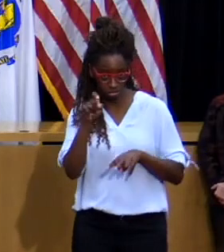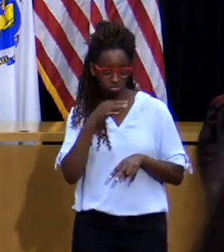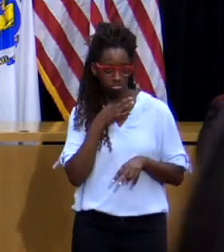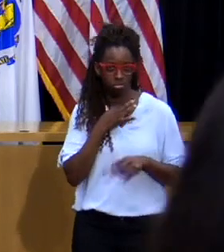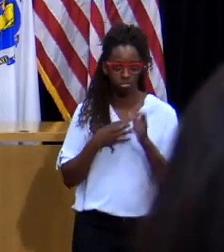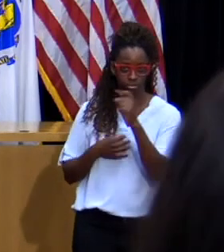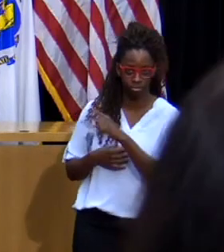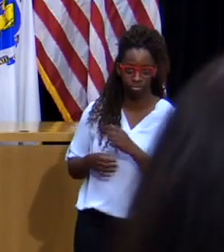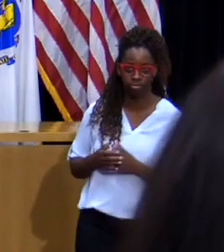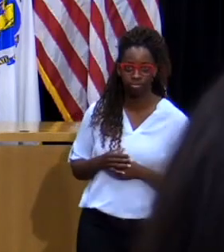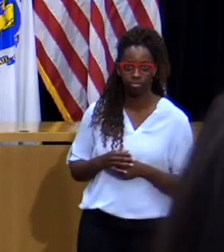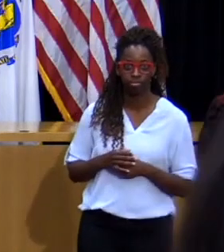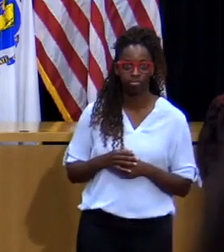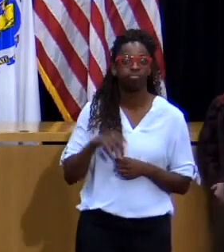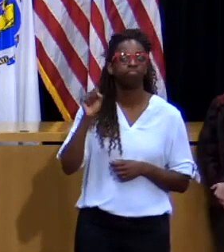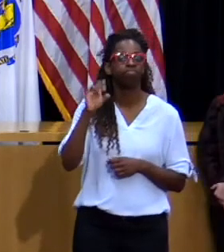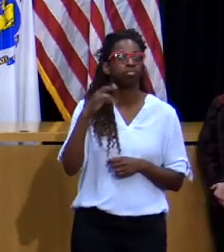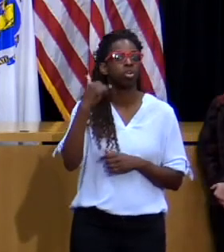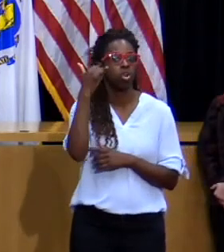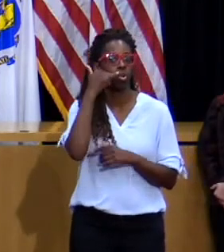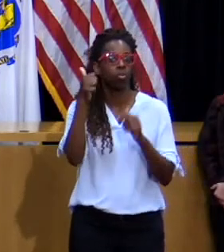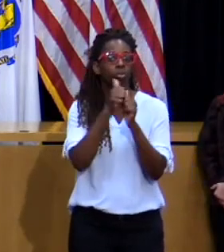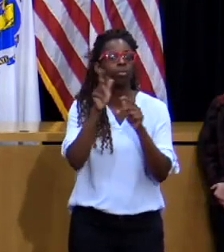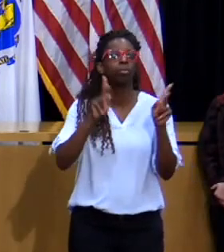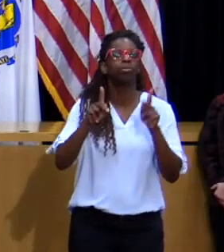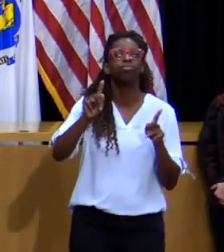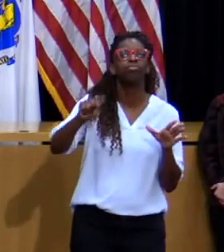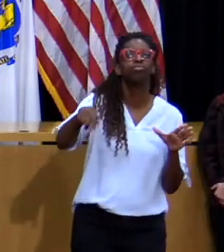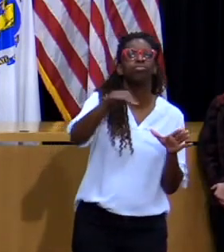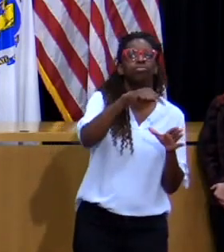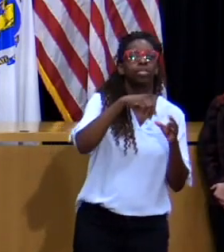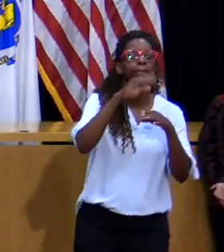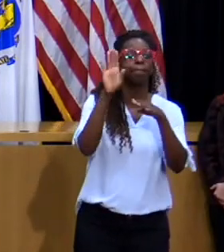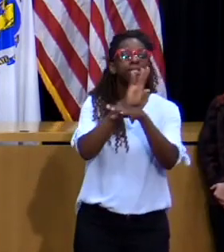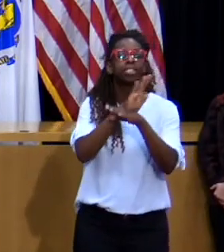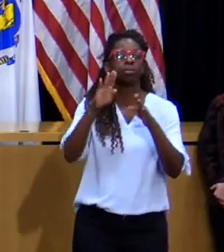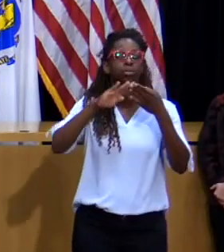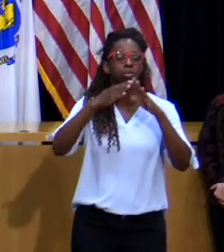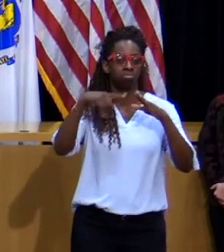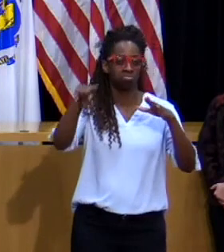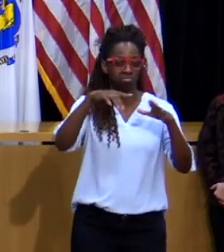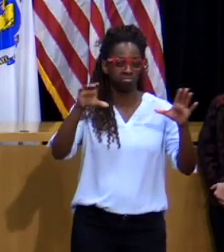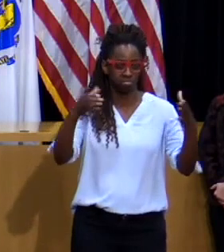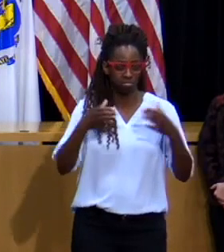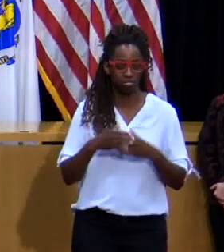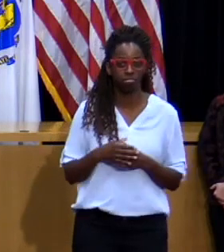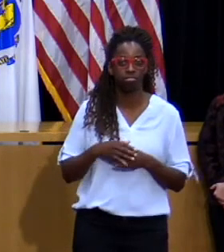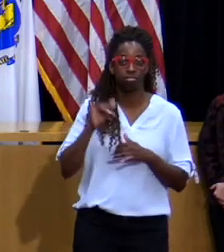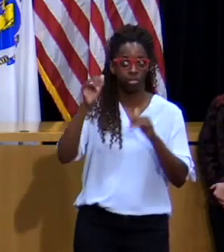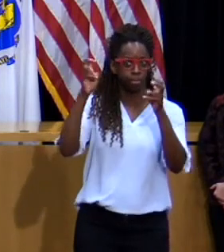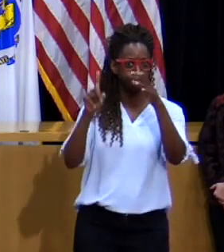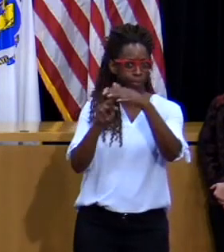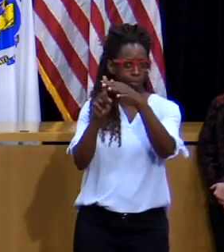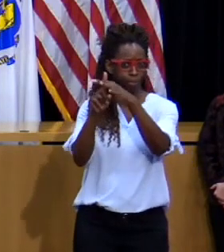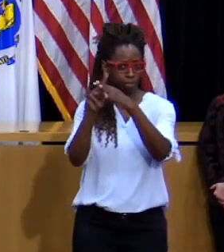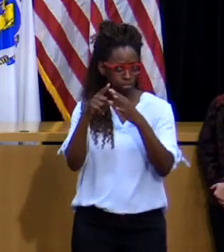morning with a bunch of folks in the employer community about a whole bunch of other issues, but this one did come up, and